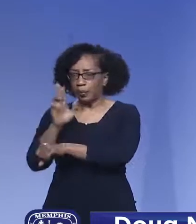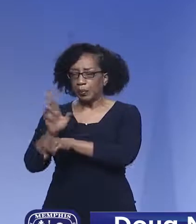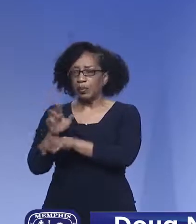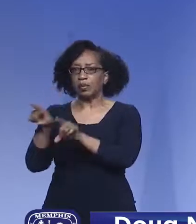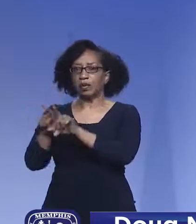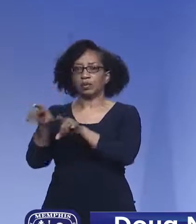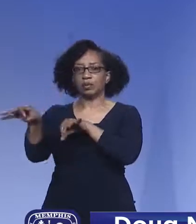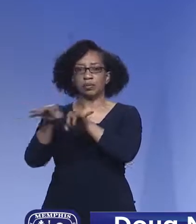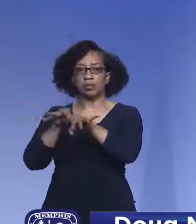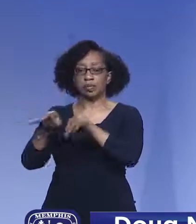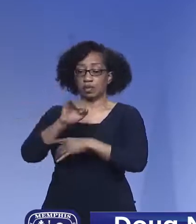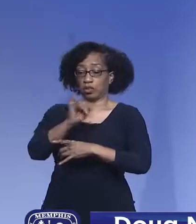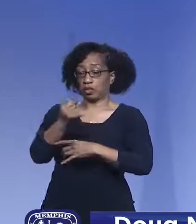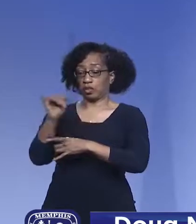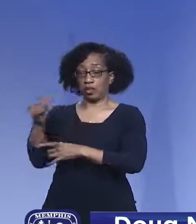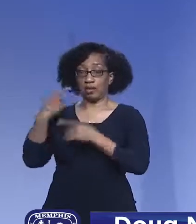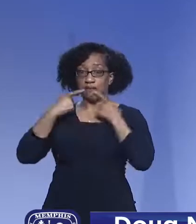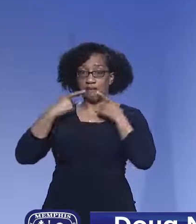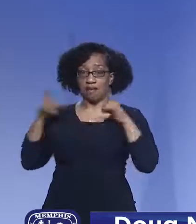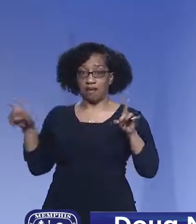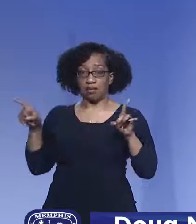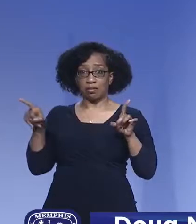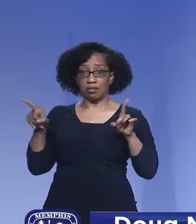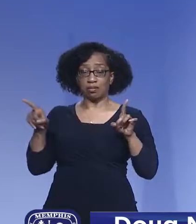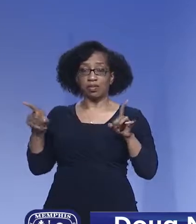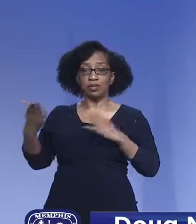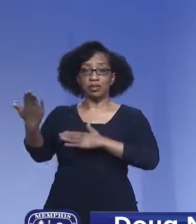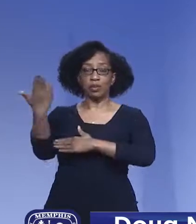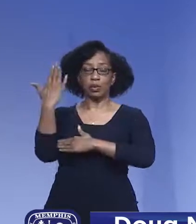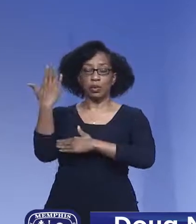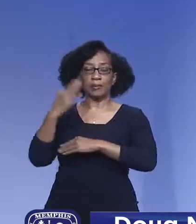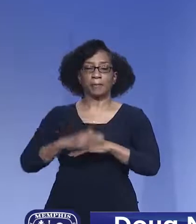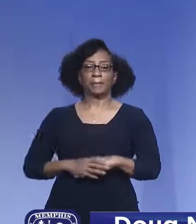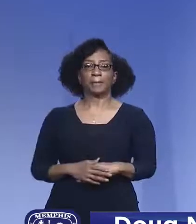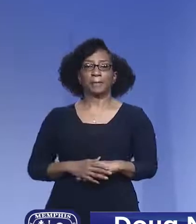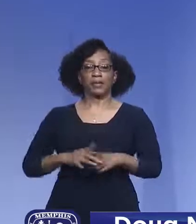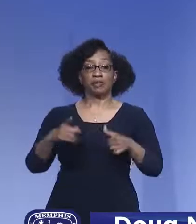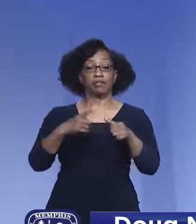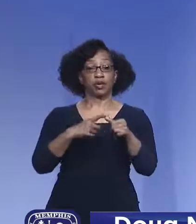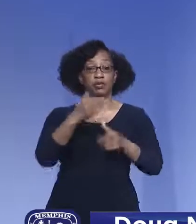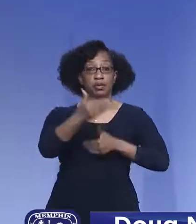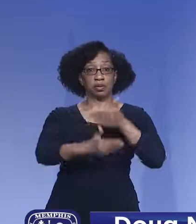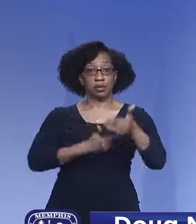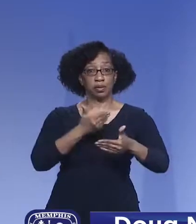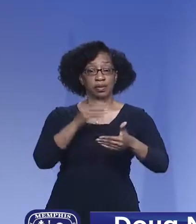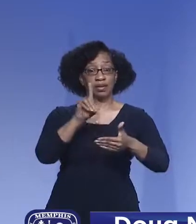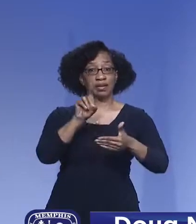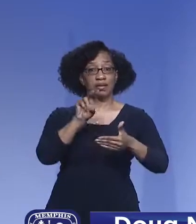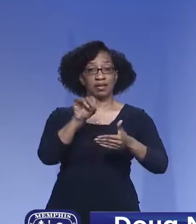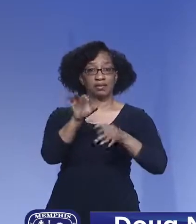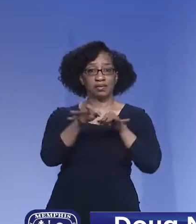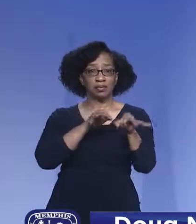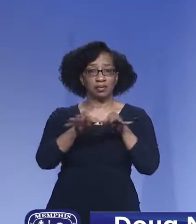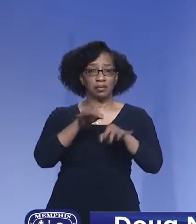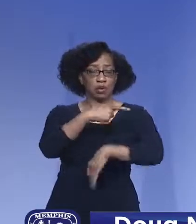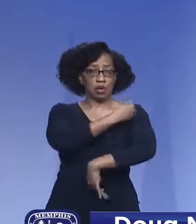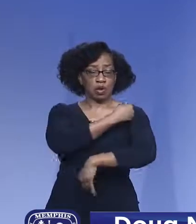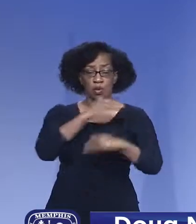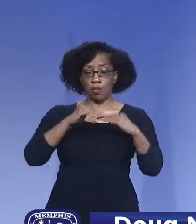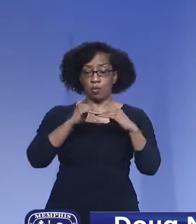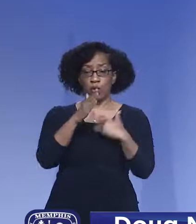of the J&J announcement that just was made public this morning. So first, on our progress, as David said, we have administered more